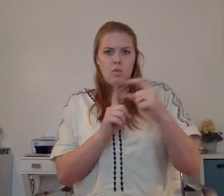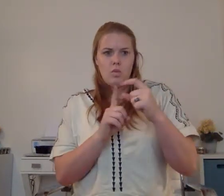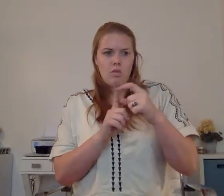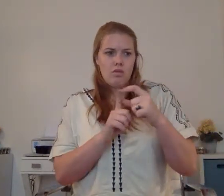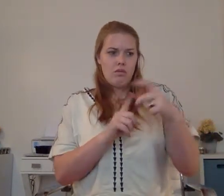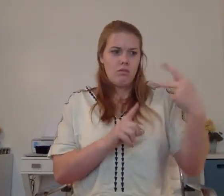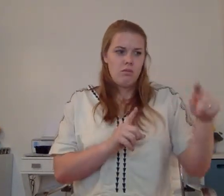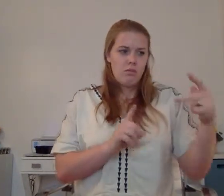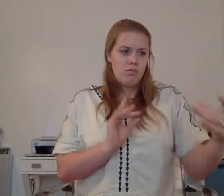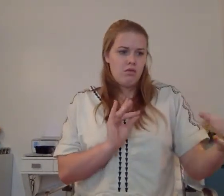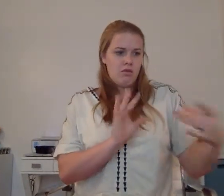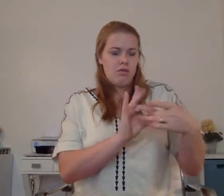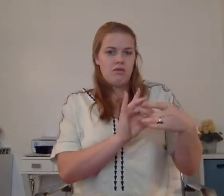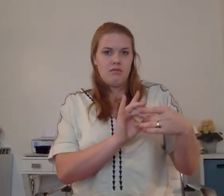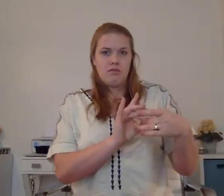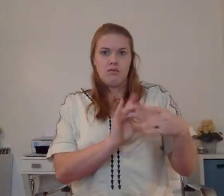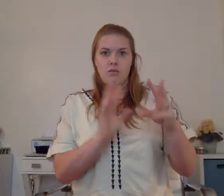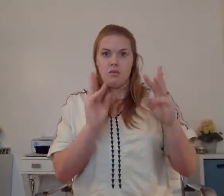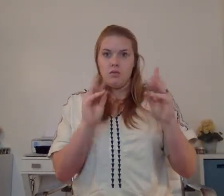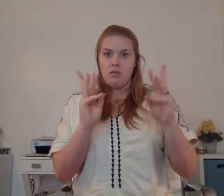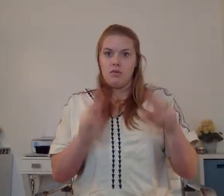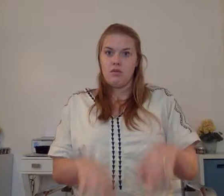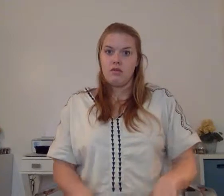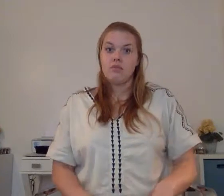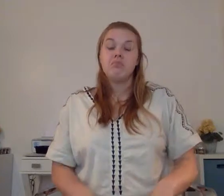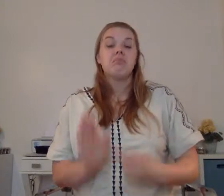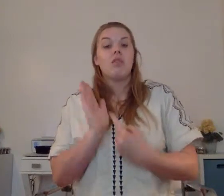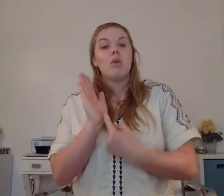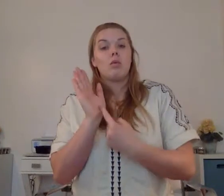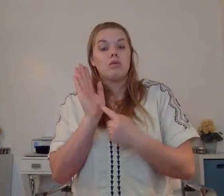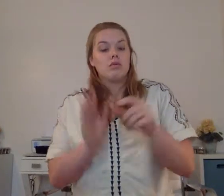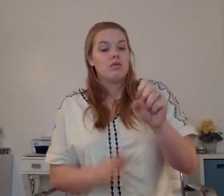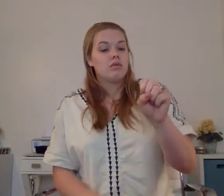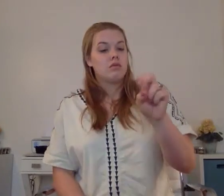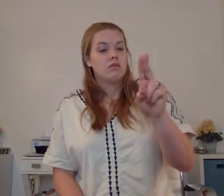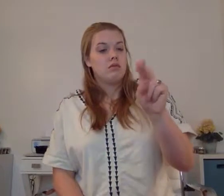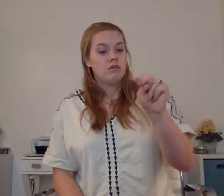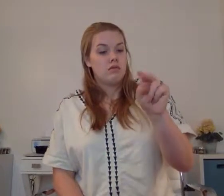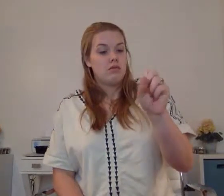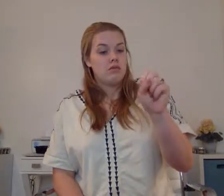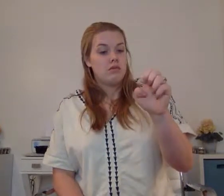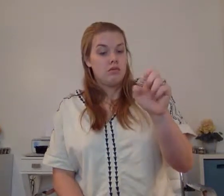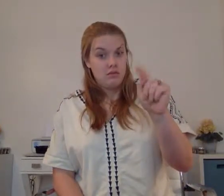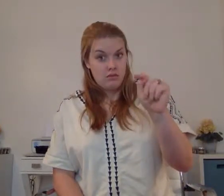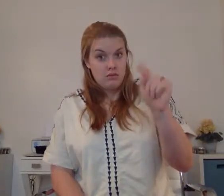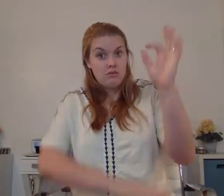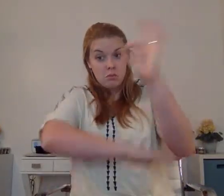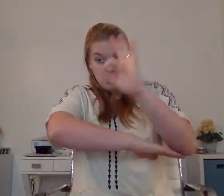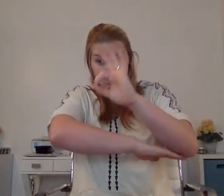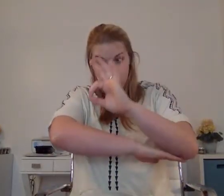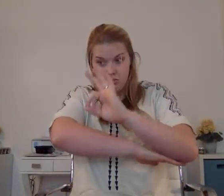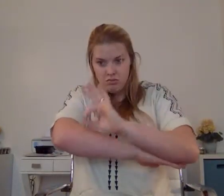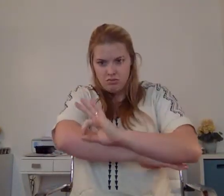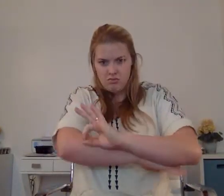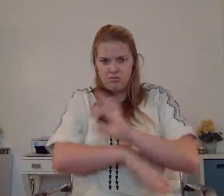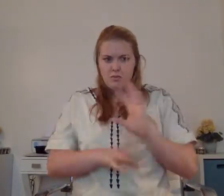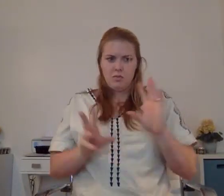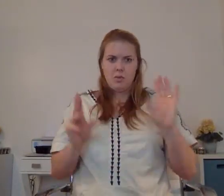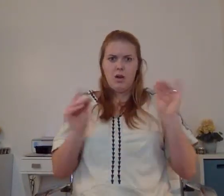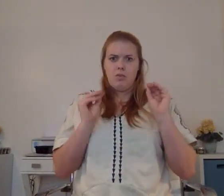same way, such as sunset is a very spicy word. But I was worried that if I